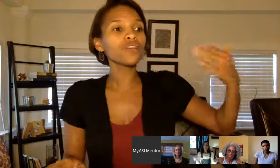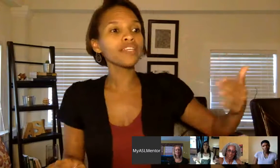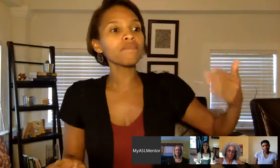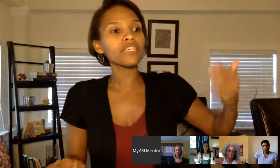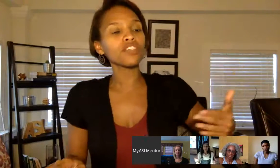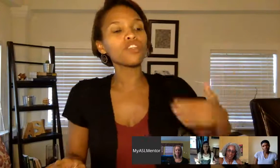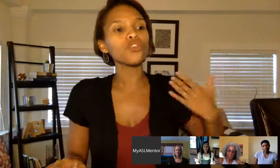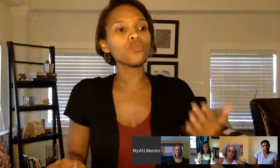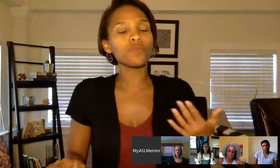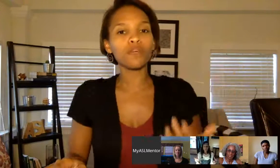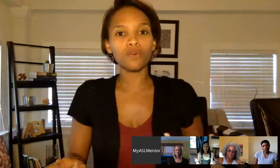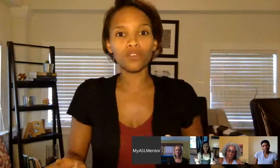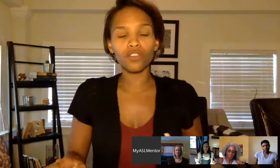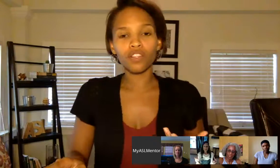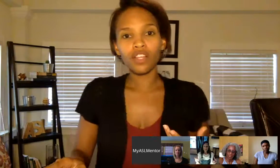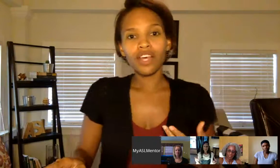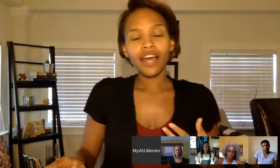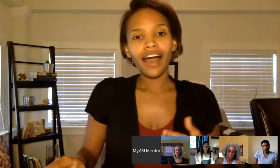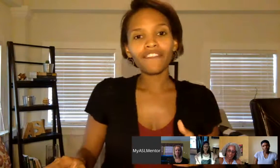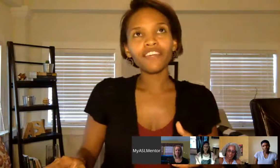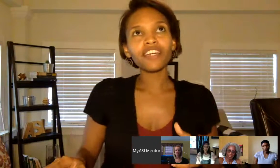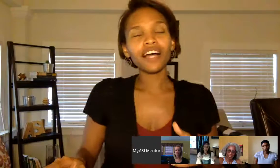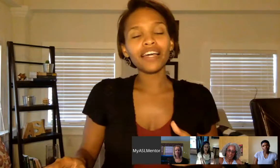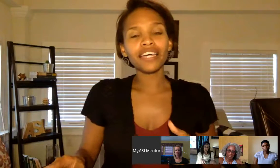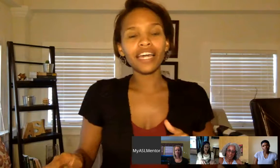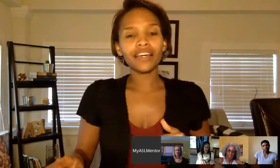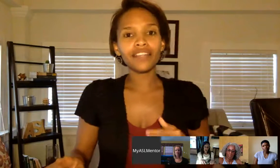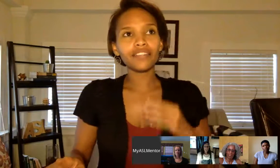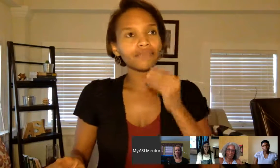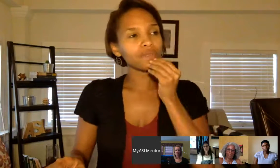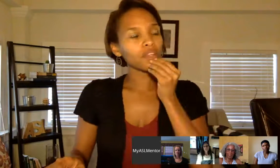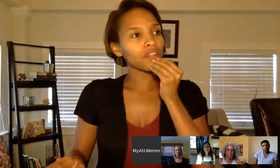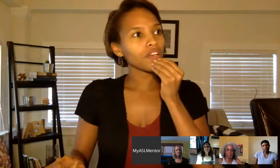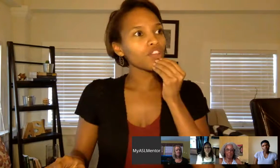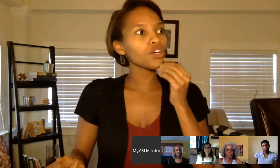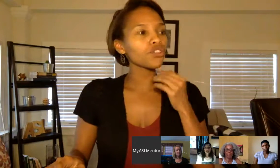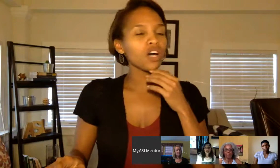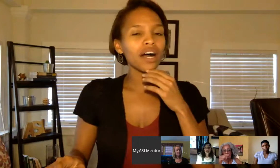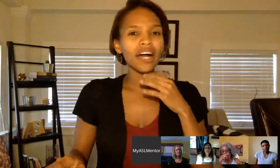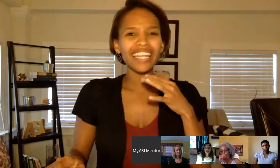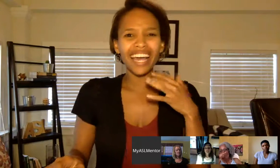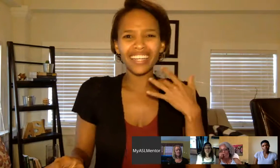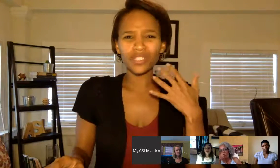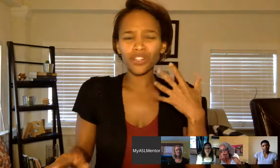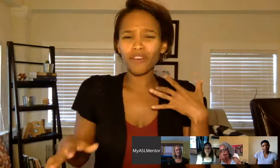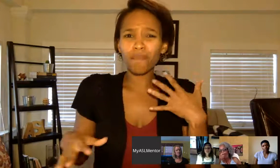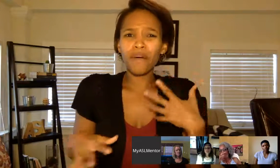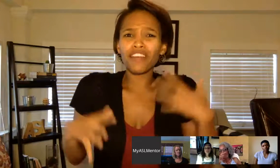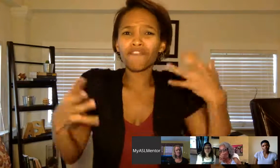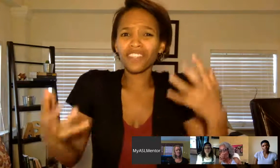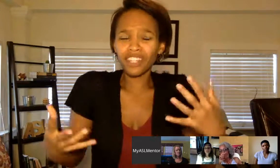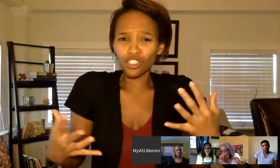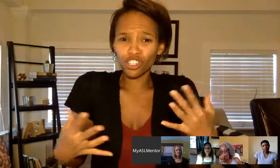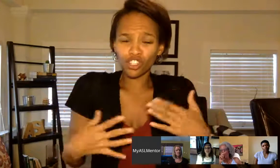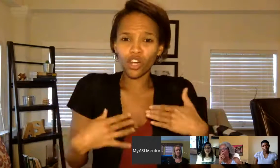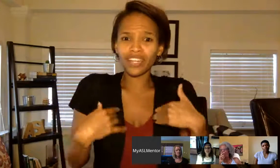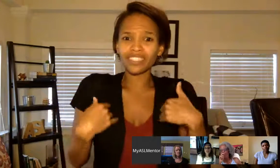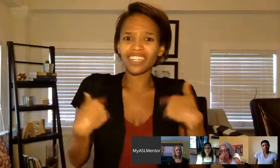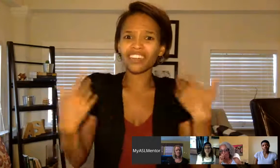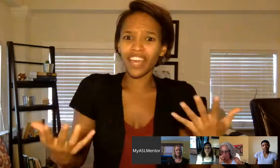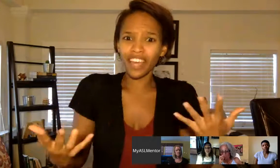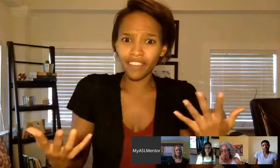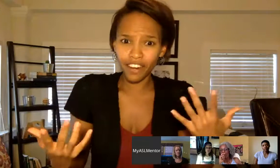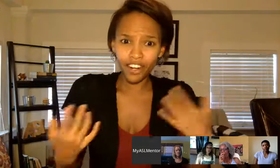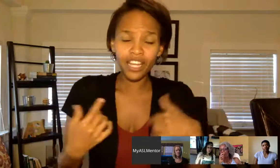you really meet new people. I feel like there's sort of a benefit that she's trying